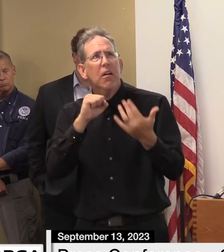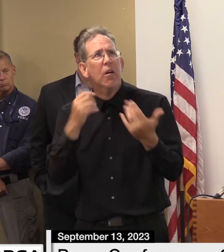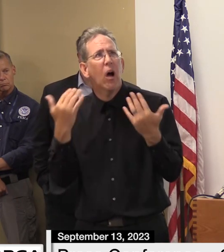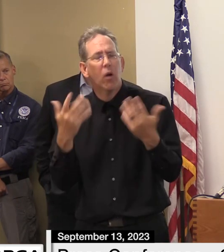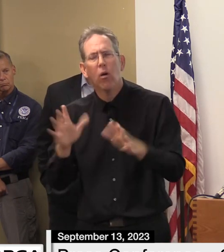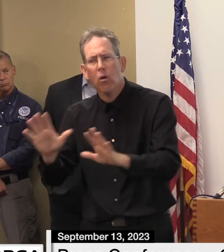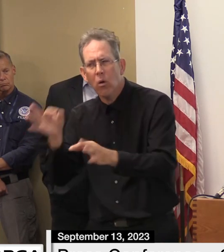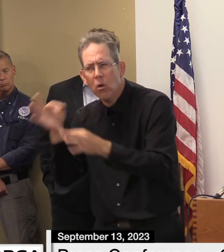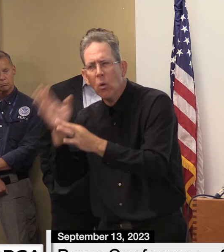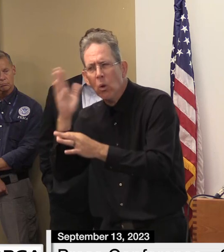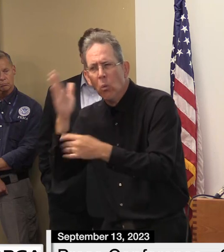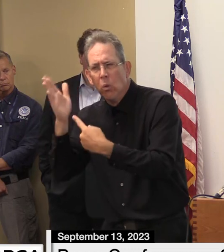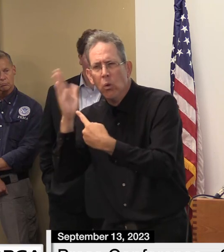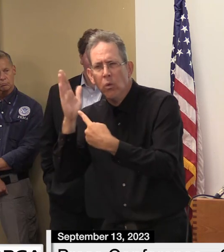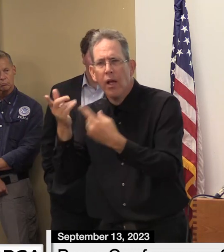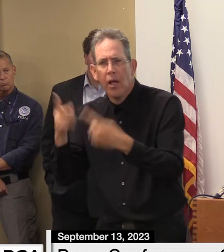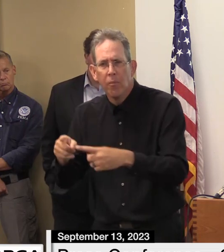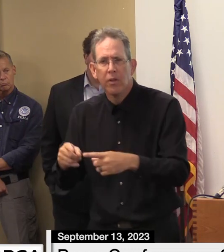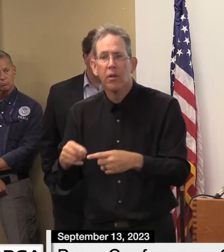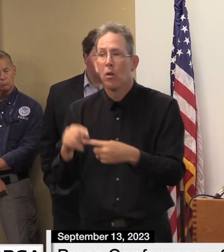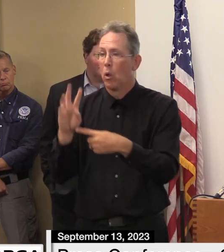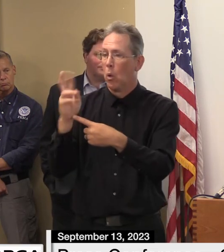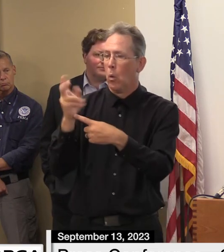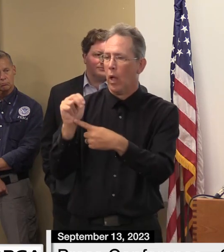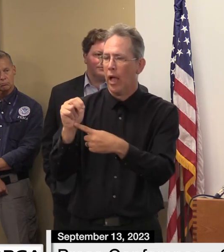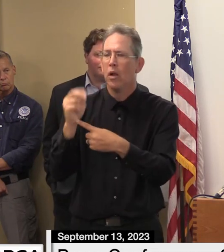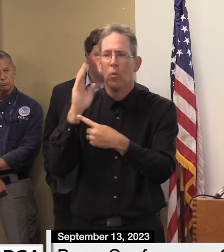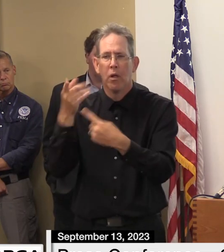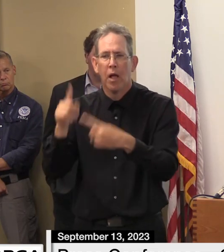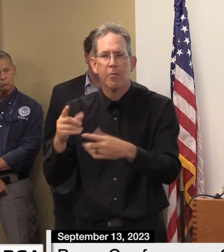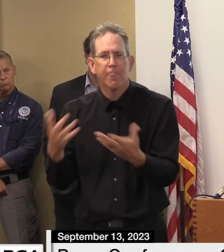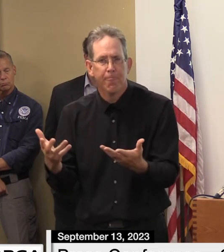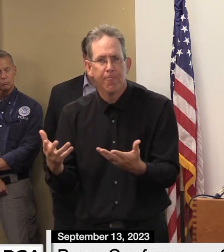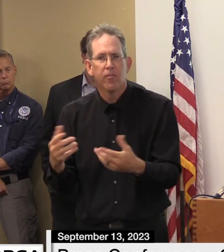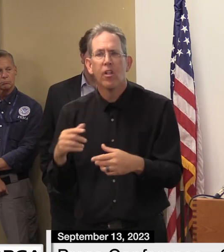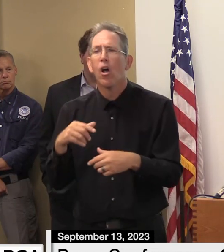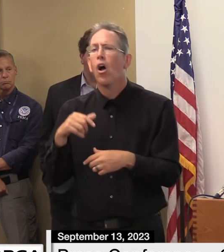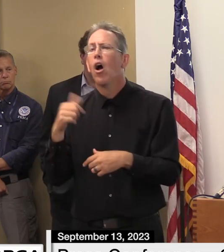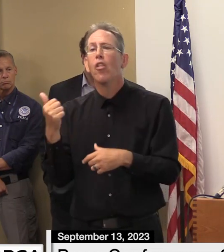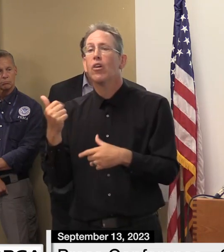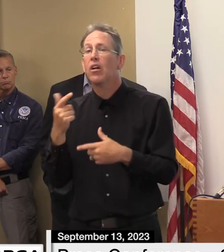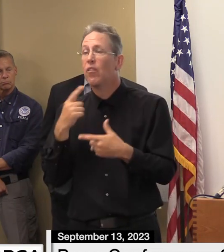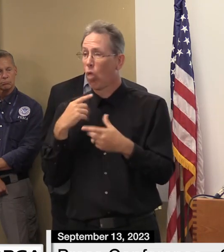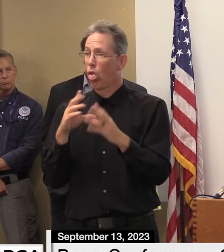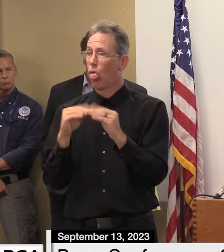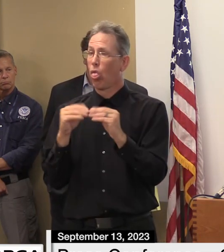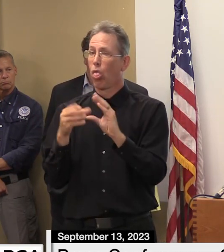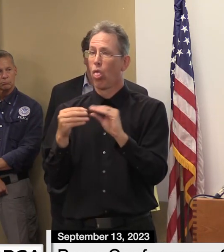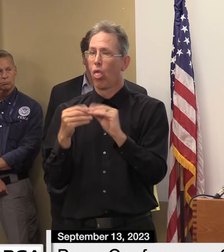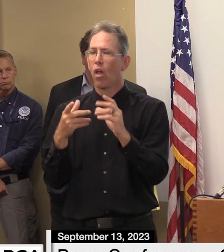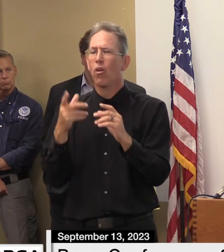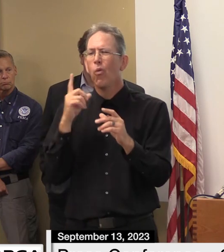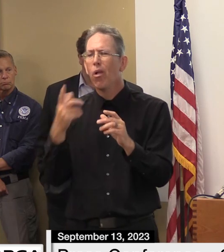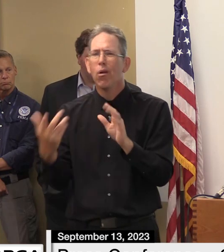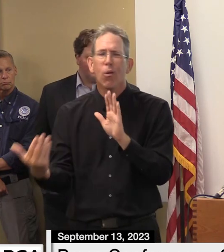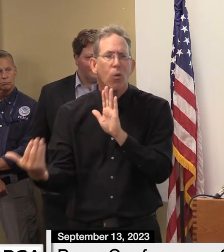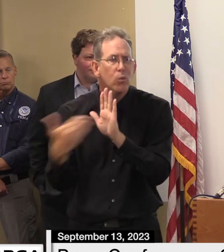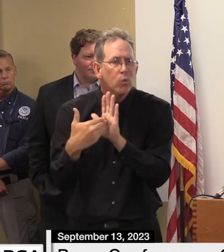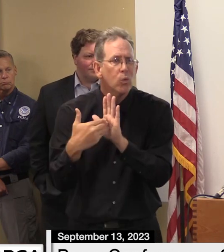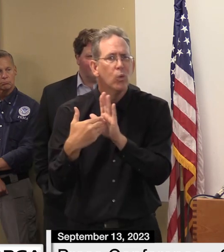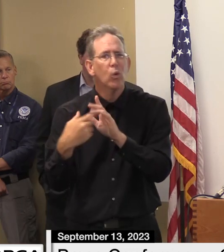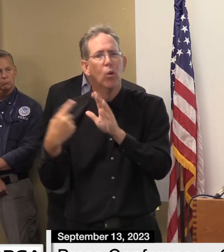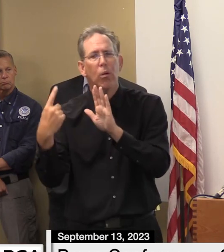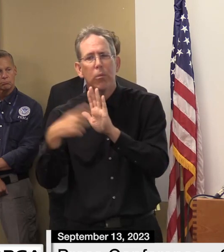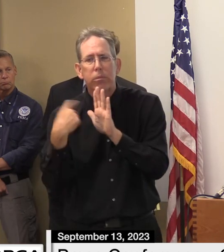project, because otherwise we lose a lot of money to litigation and to that uncertainty and to project delays.